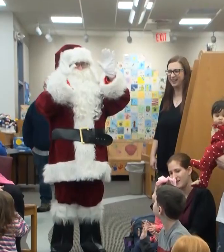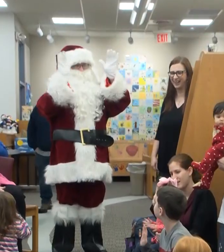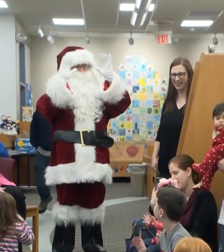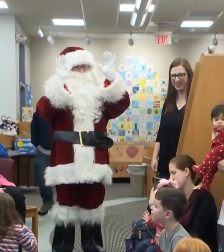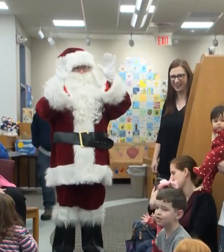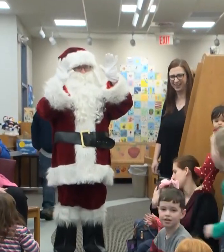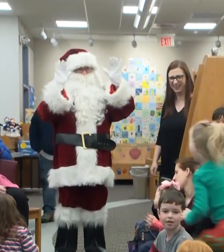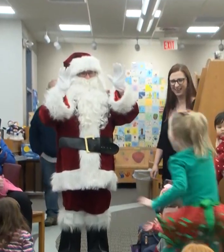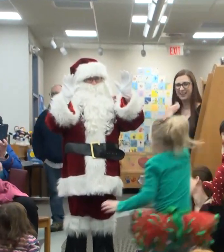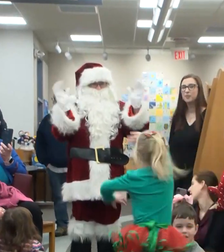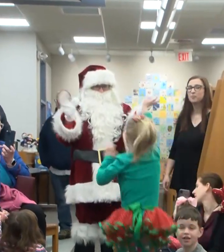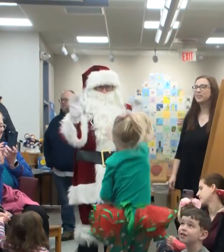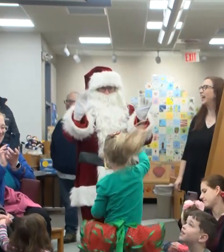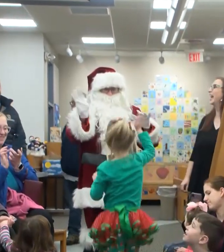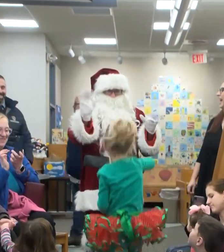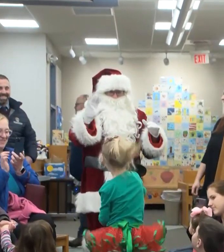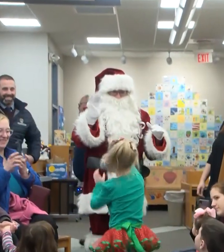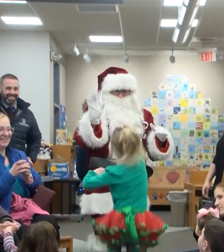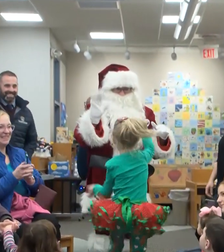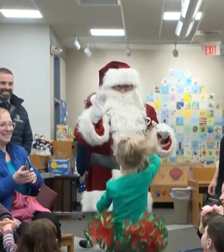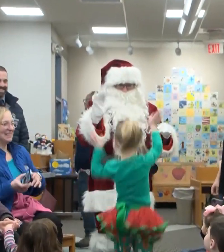Oh my